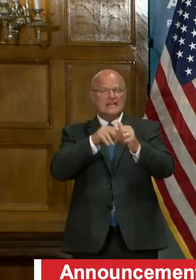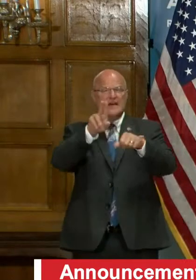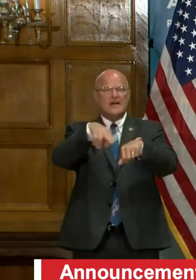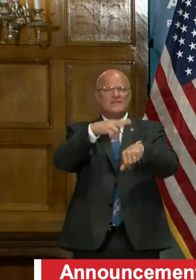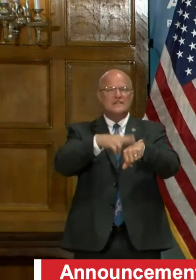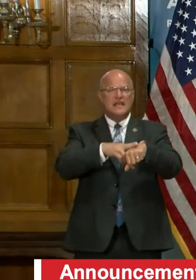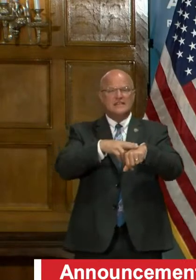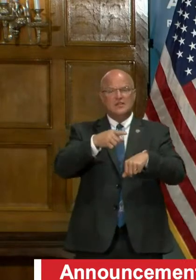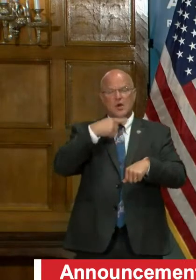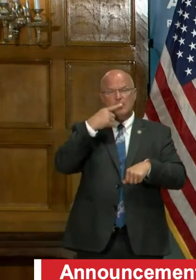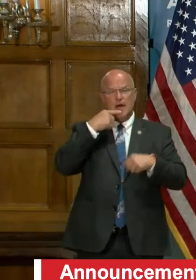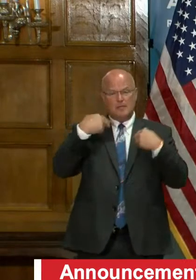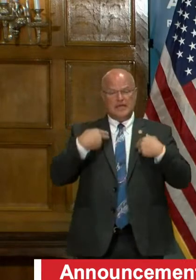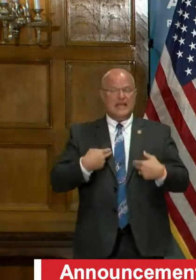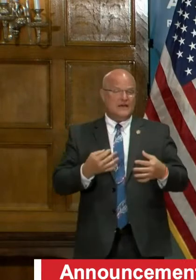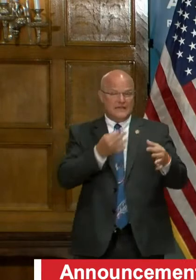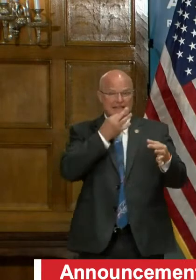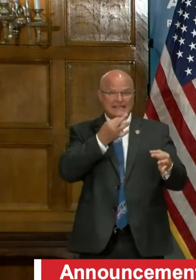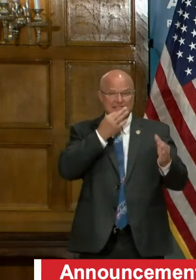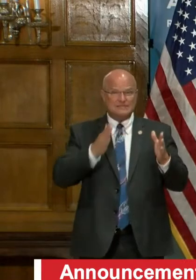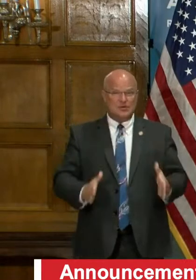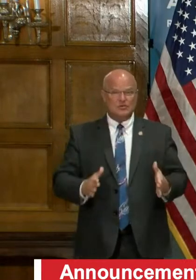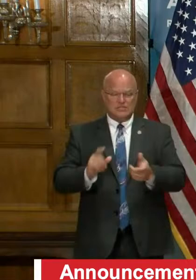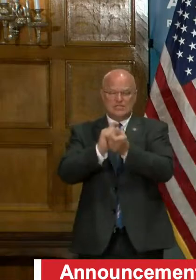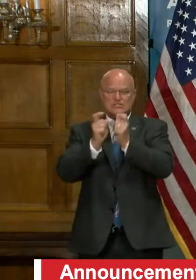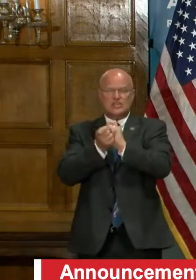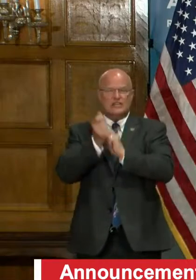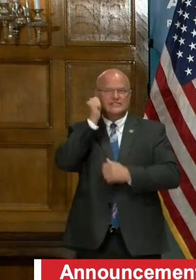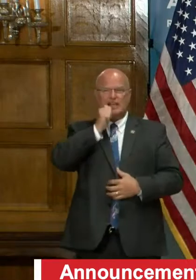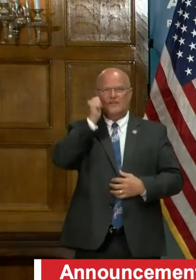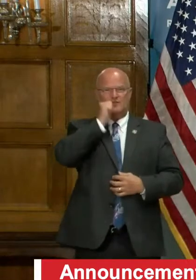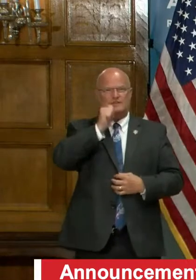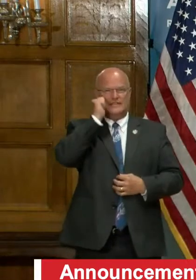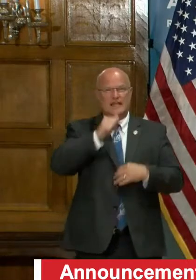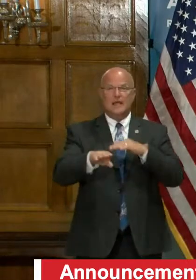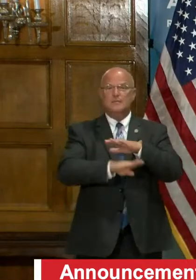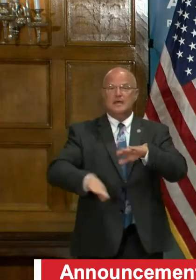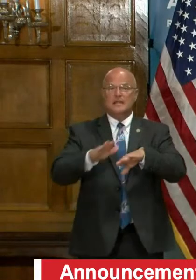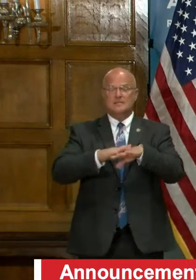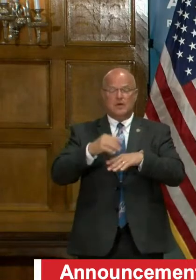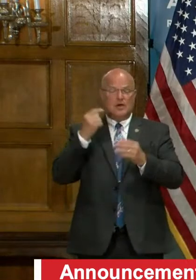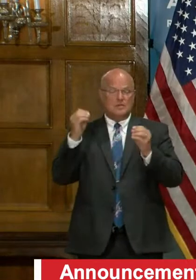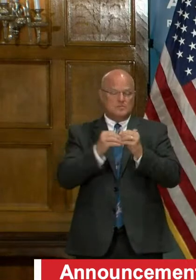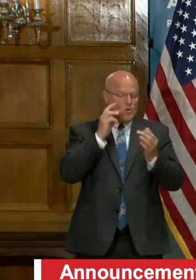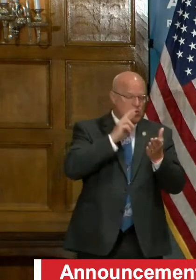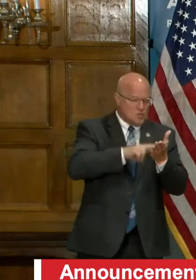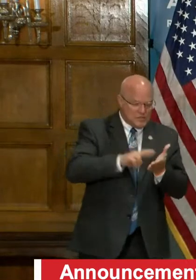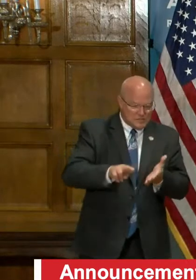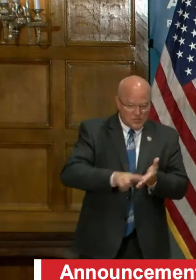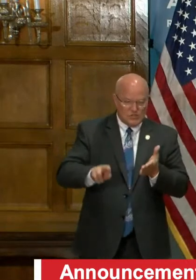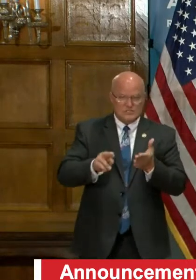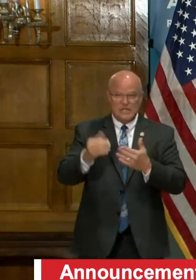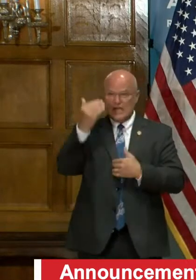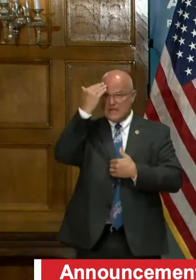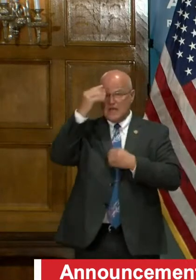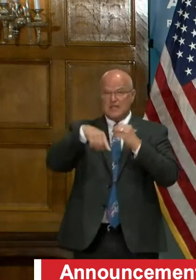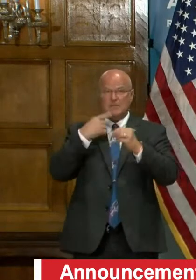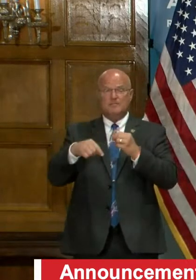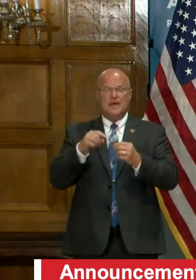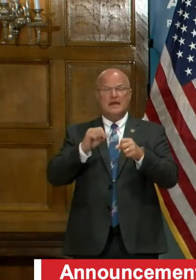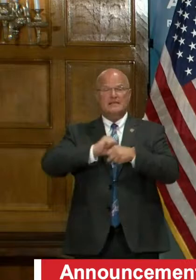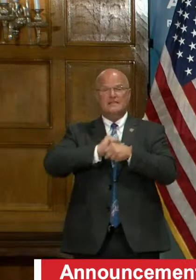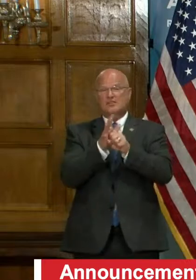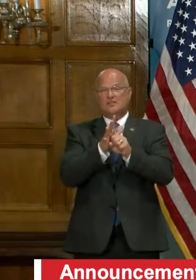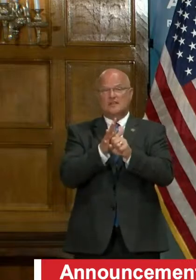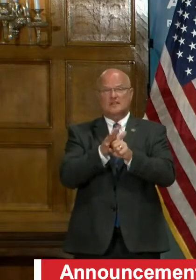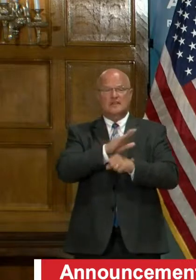national public health experts changes from day to day based upon more research and knowledge about this virus that we've